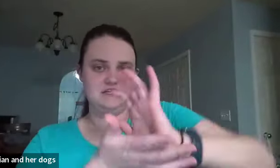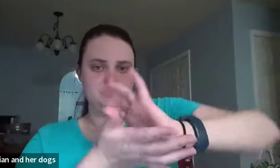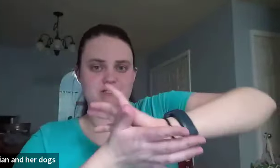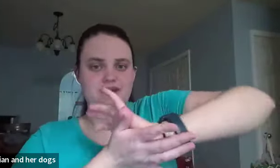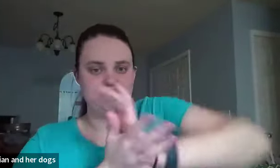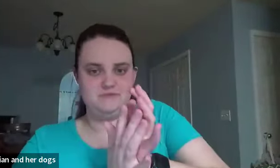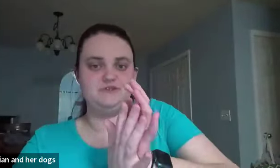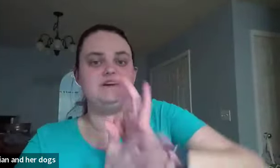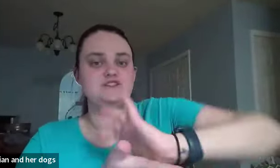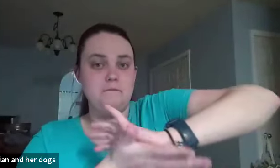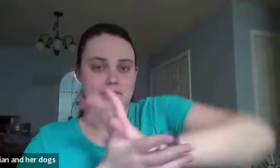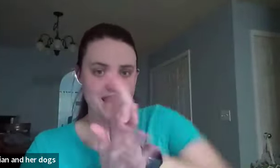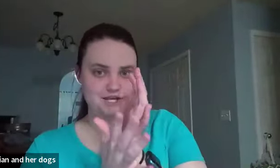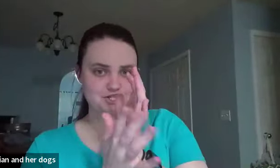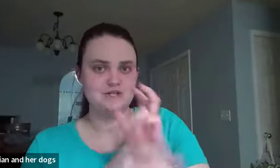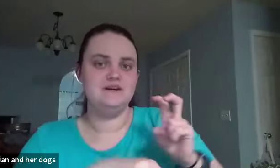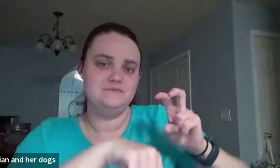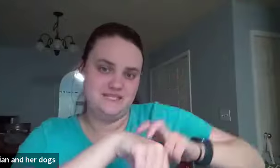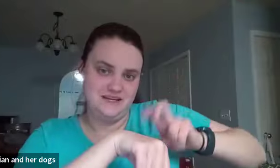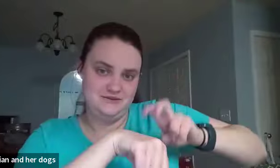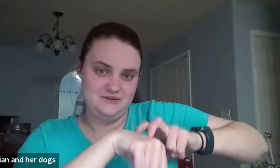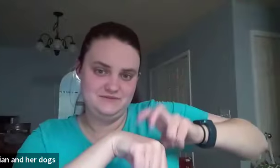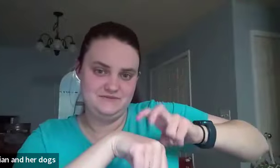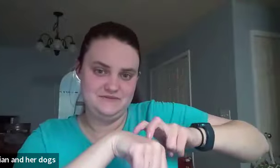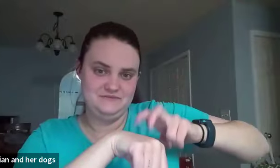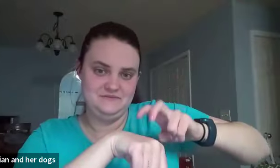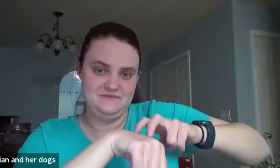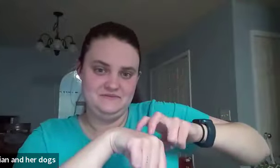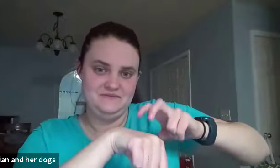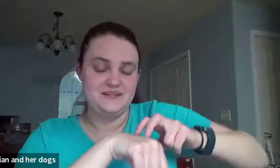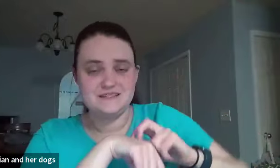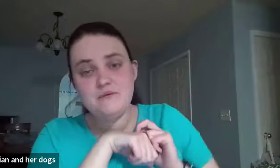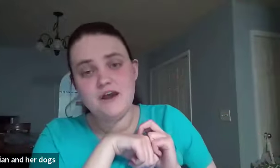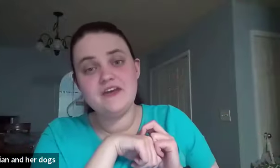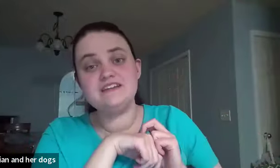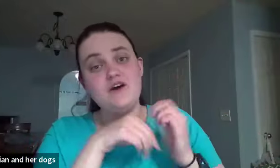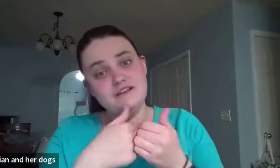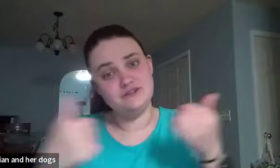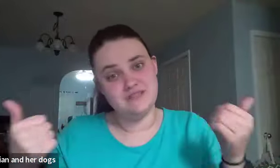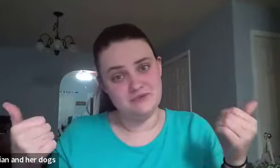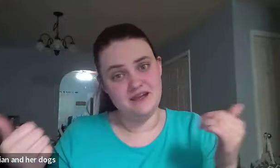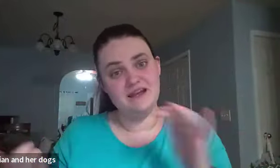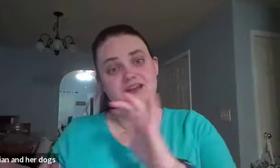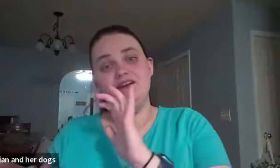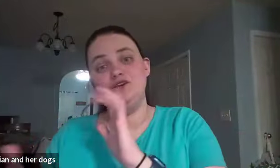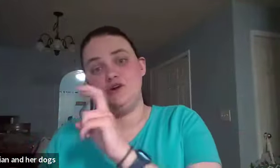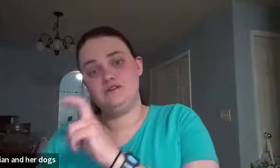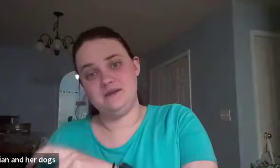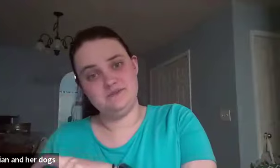like you're smashing it between here. So mash potatoes. Because that way, that is also separating your types